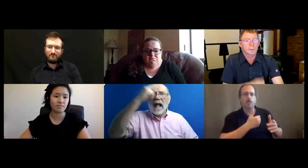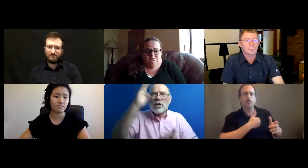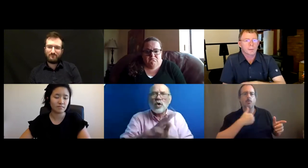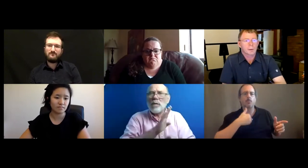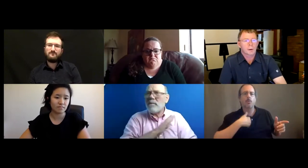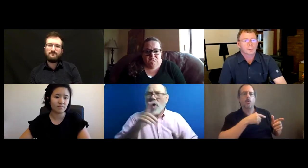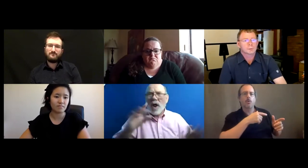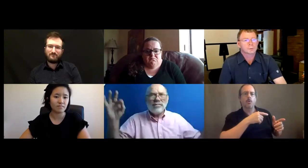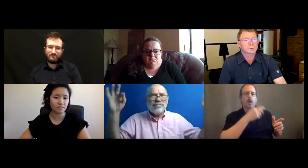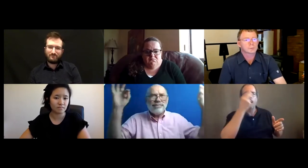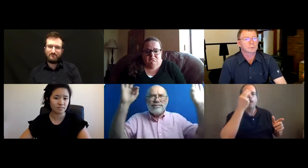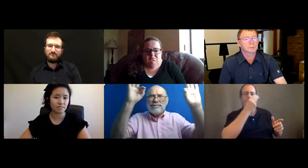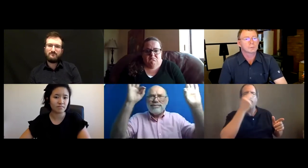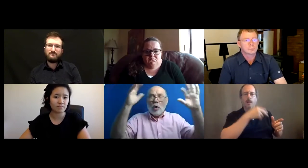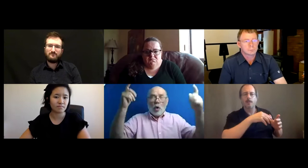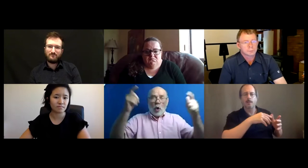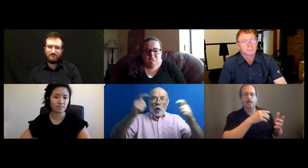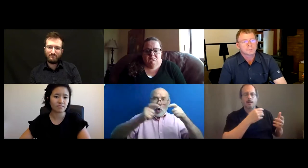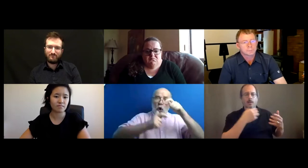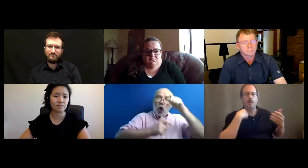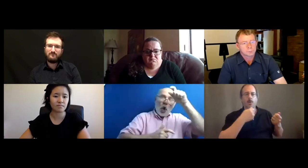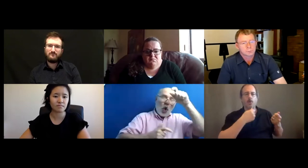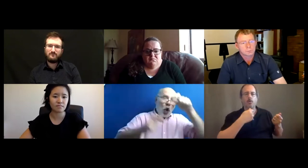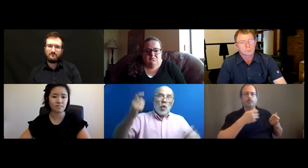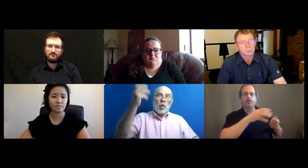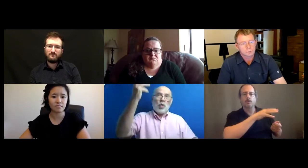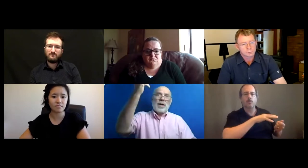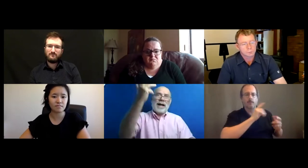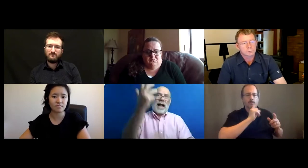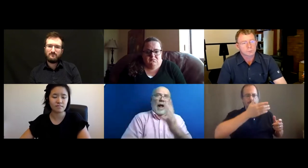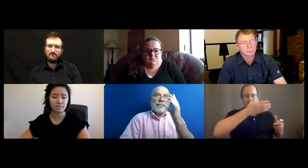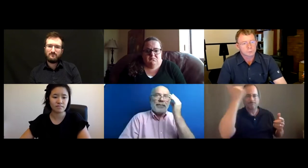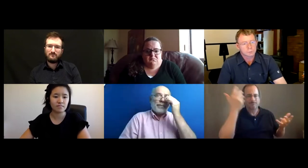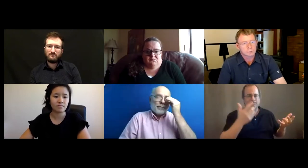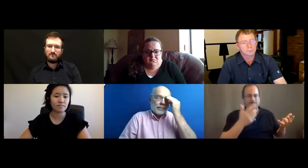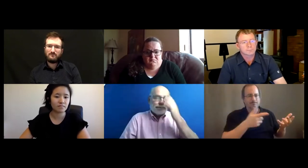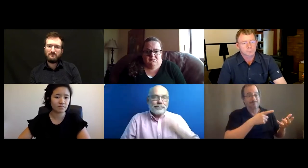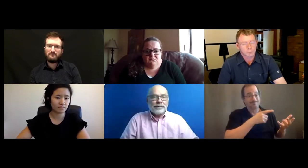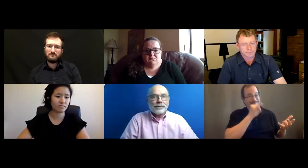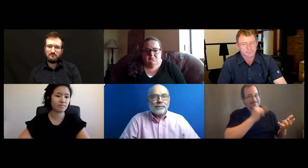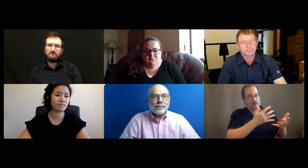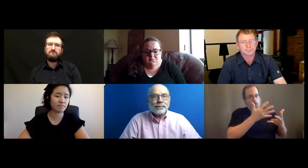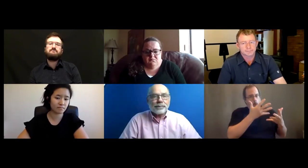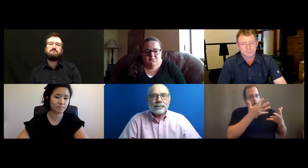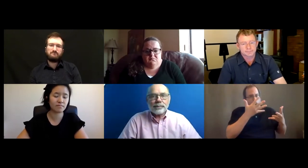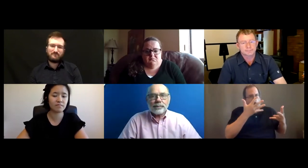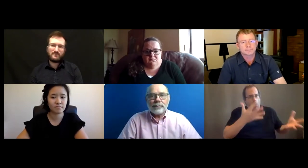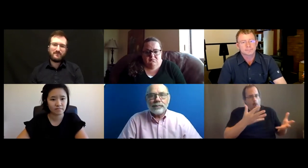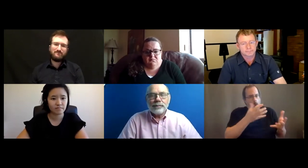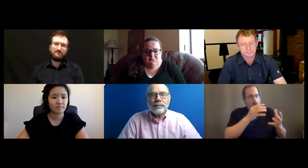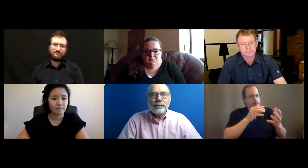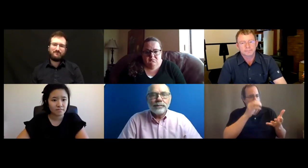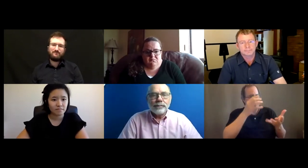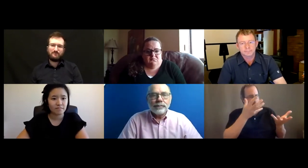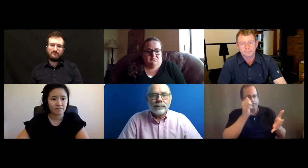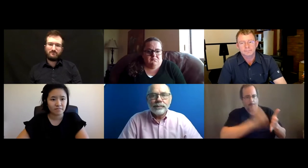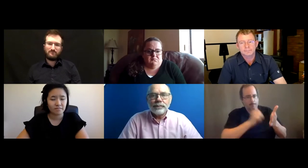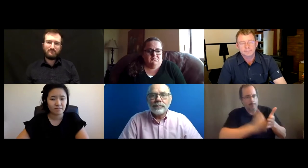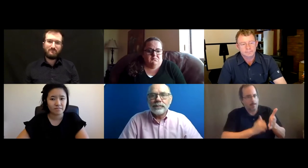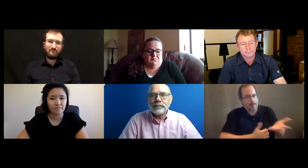mainstream education system, the public school system and the Catholic board system? We're seeing massive gaps